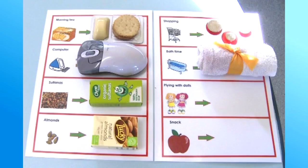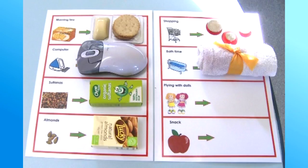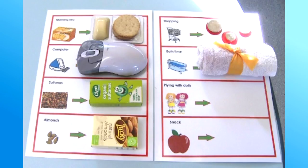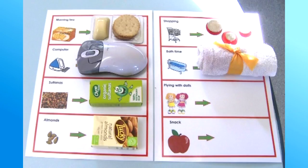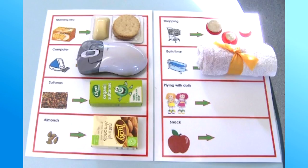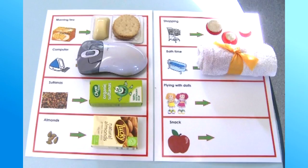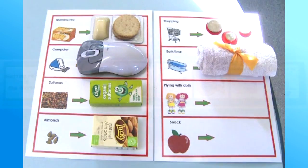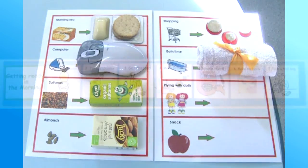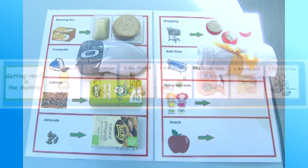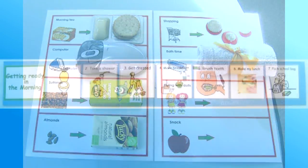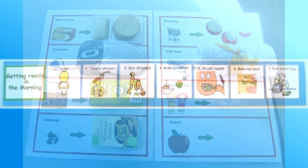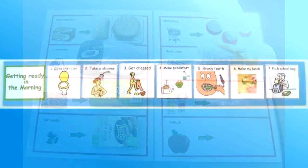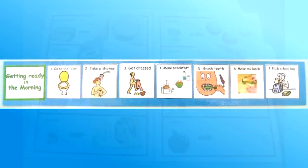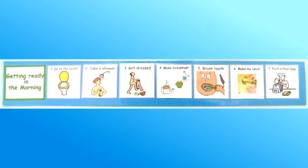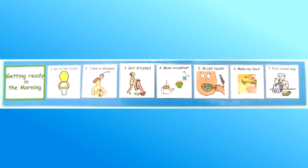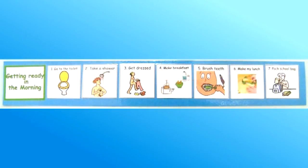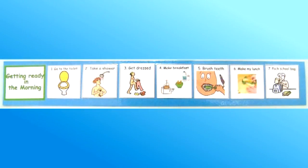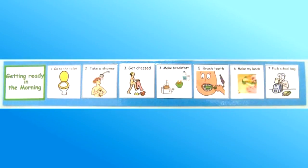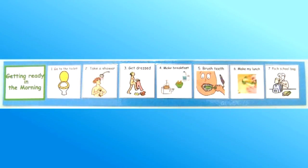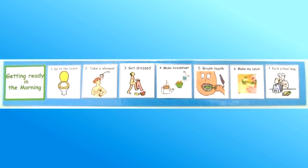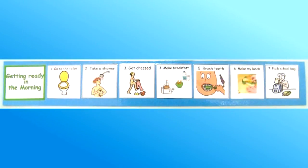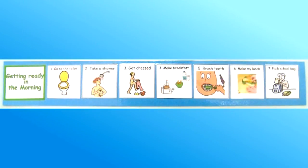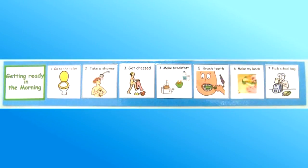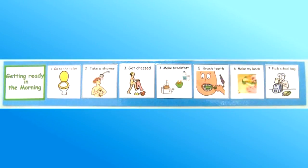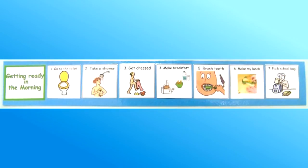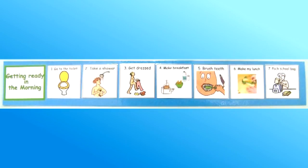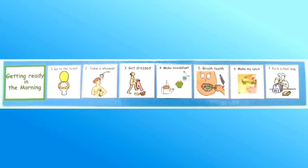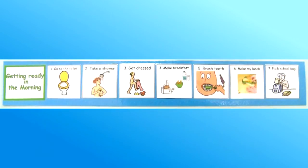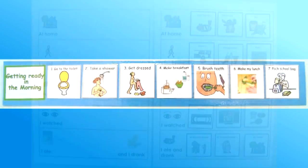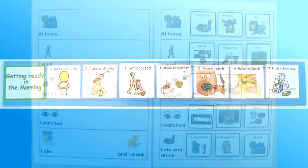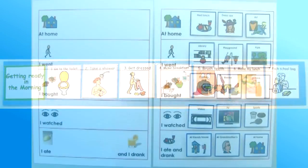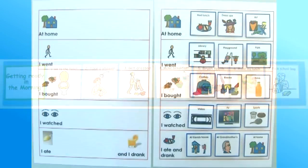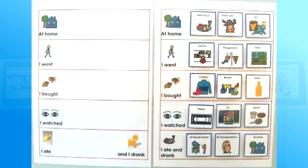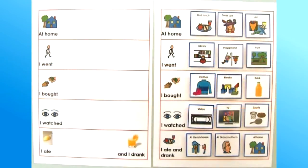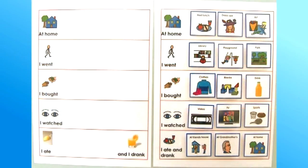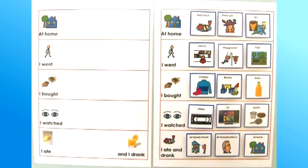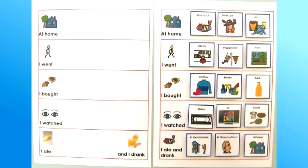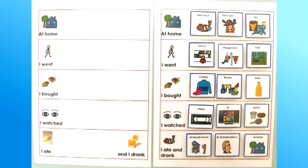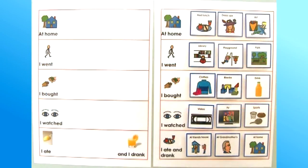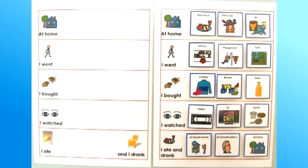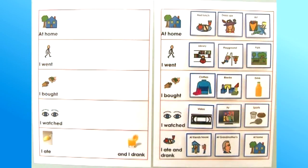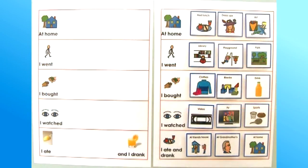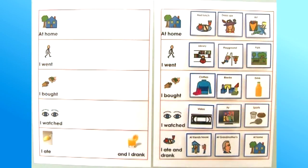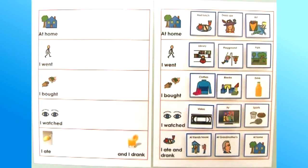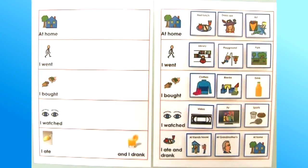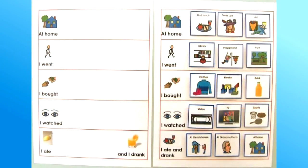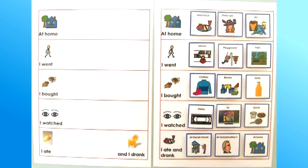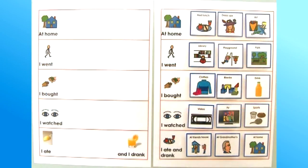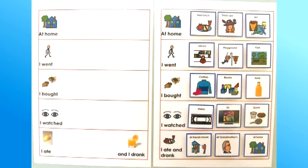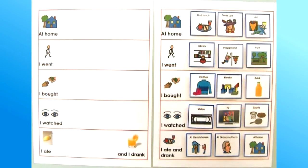As discussed in the booklet, visual supports can be put together to form visual systems, and these are an effective way of helping to